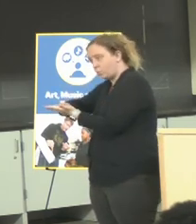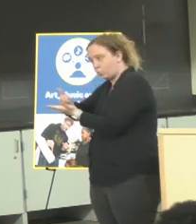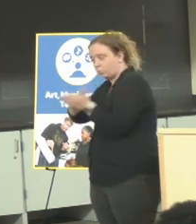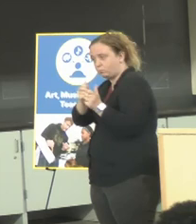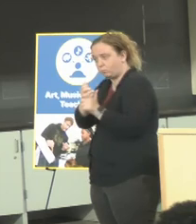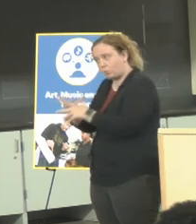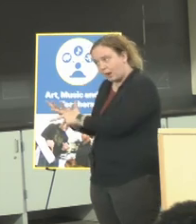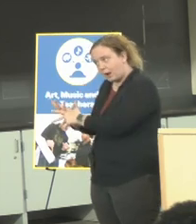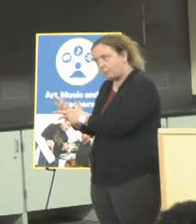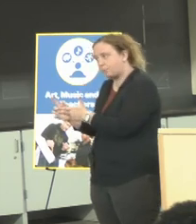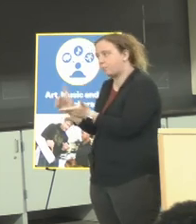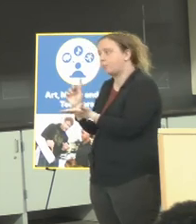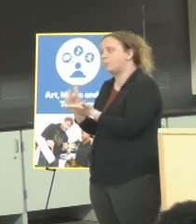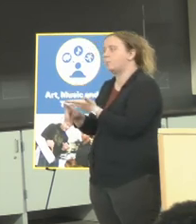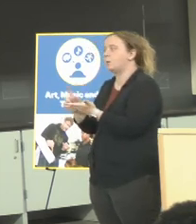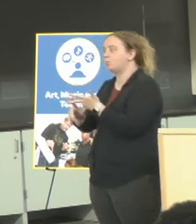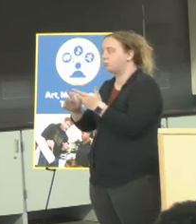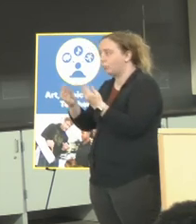IT, grounds,